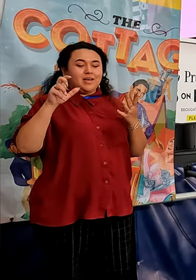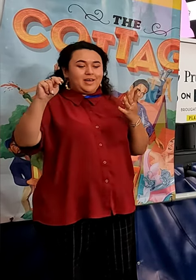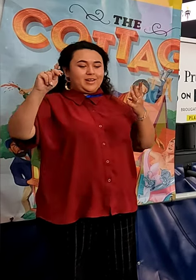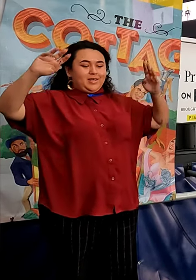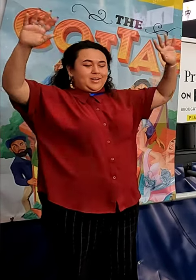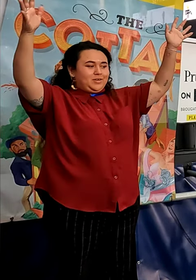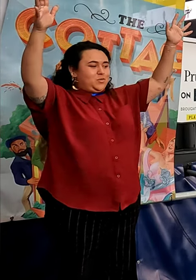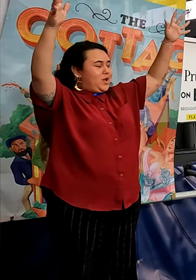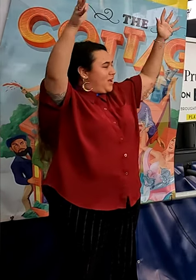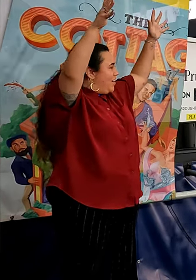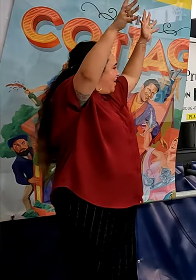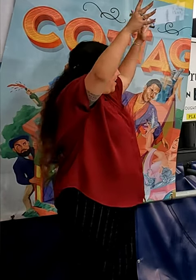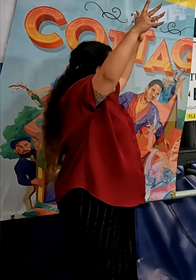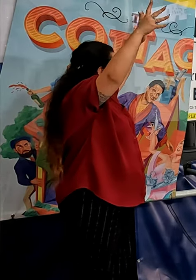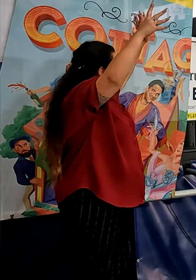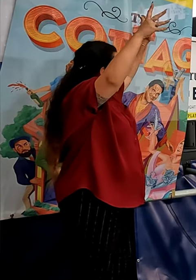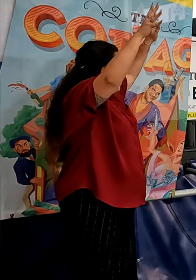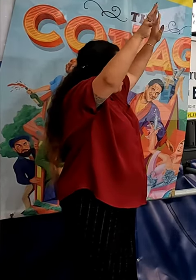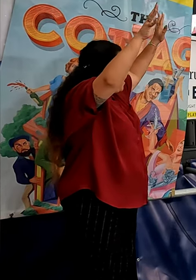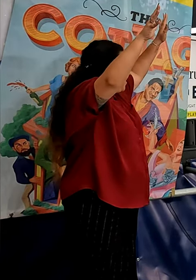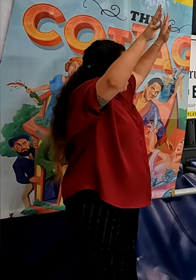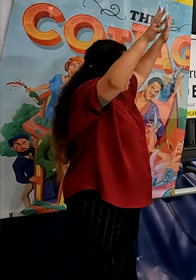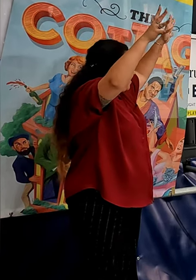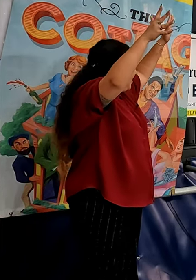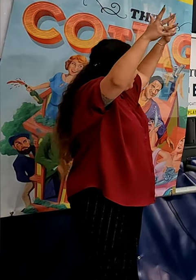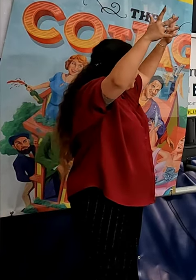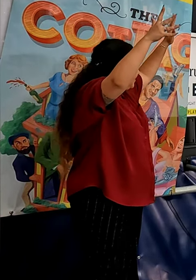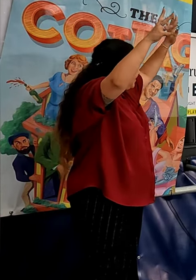Sutton. Alli,